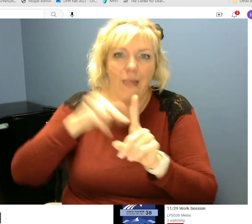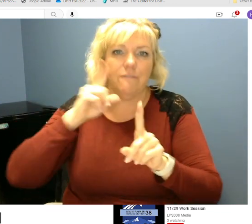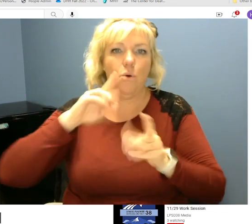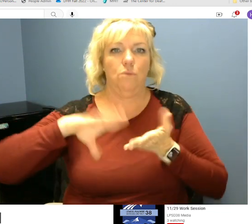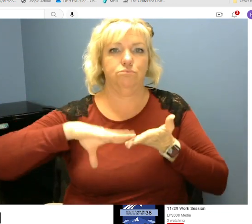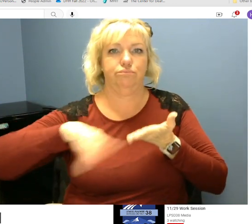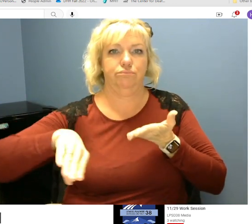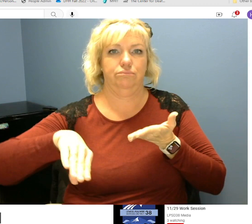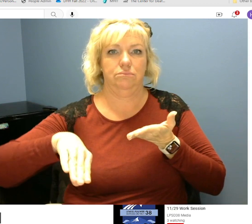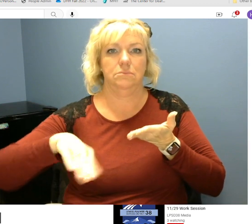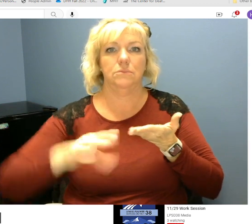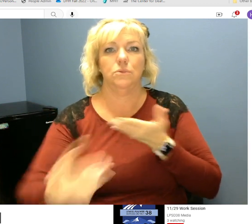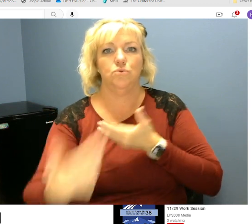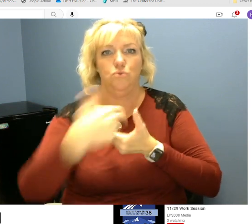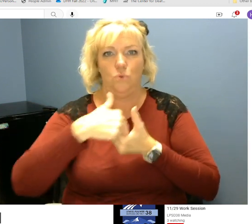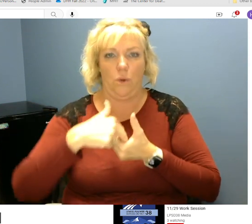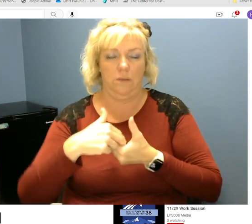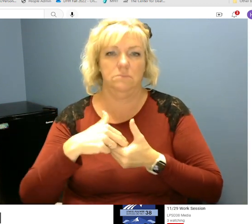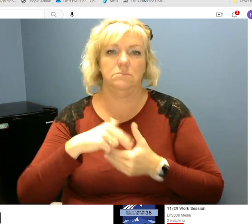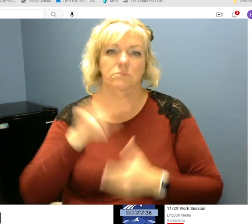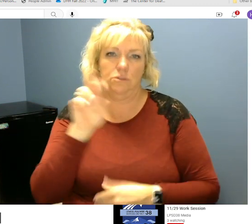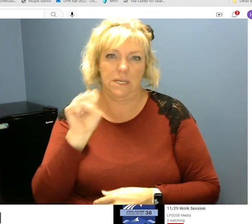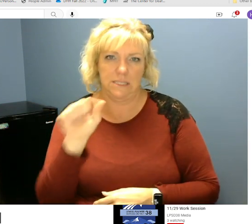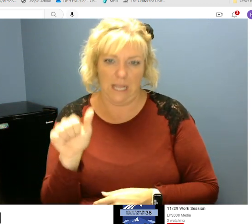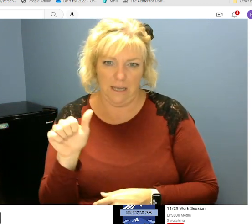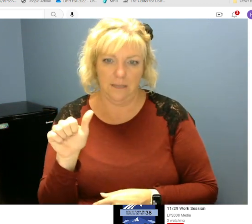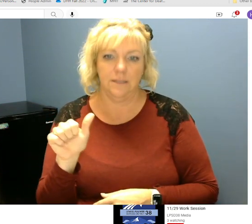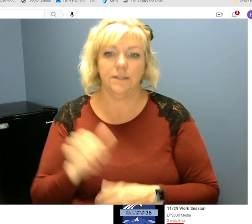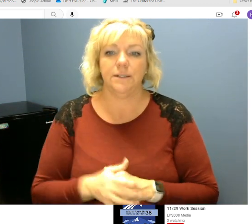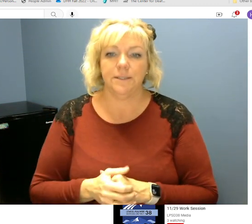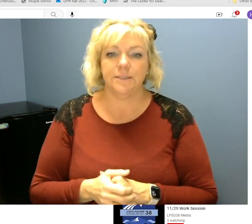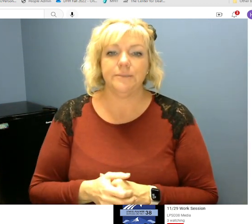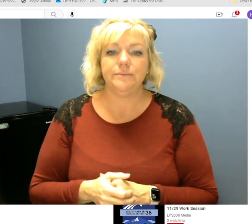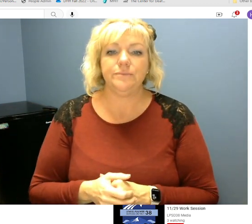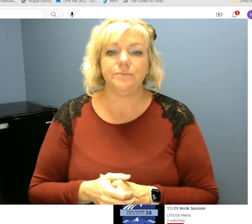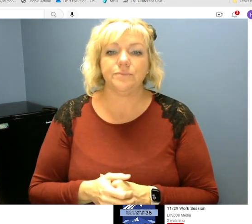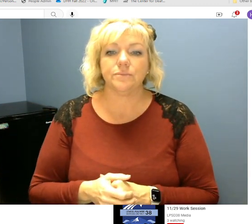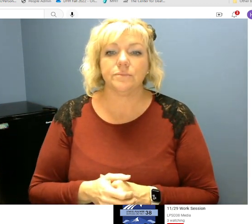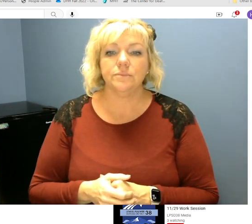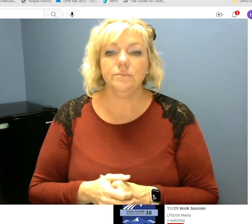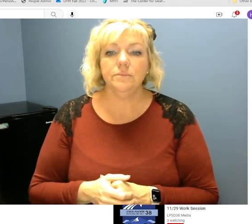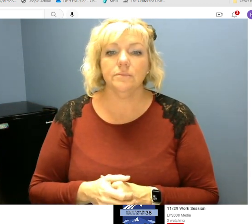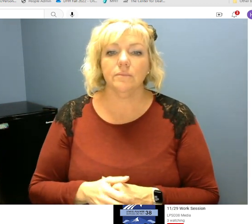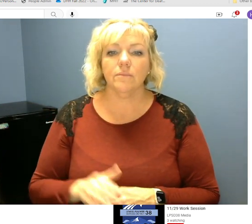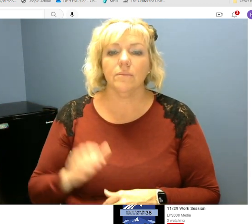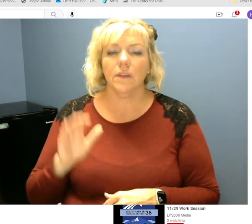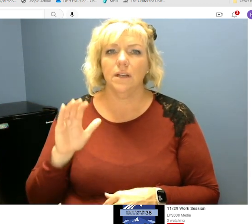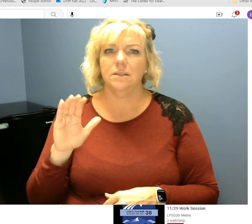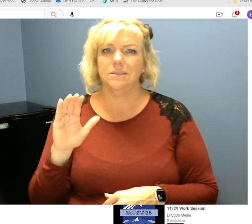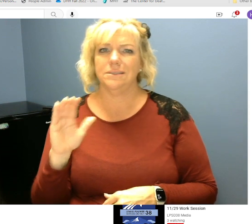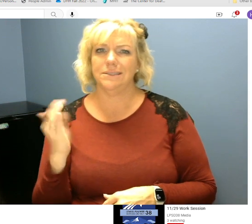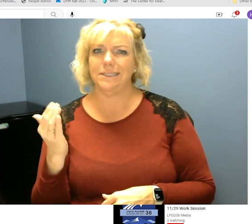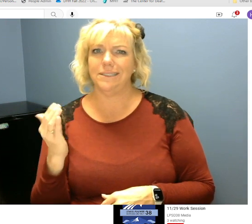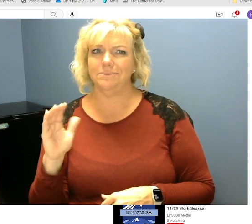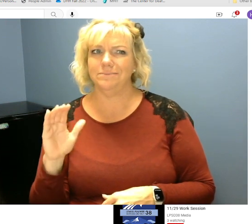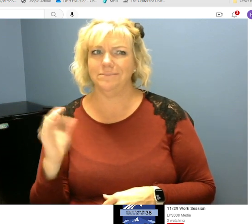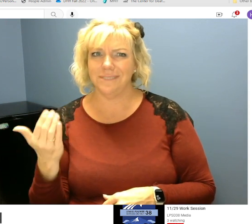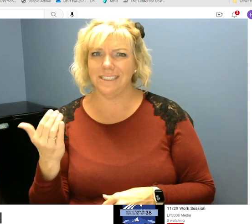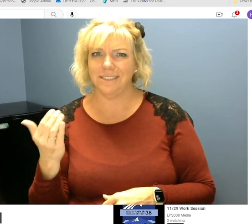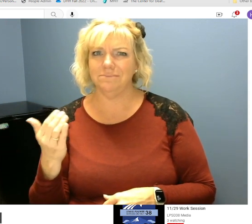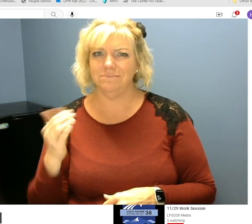apply directly to Johnson to become a full citizen of the United States again. And so it looks like he's going to at least maybe target some of